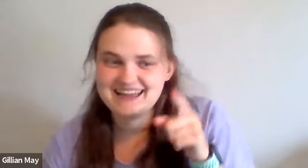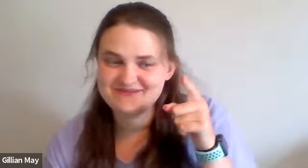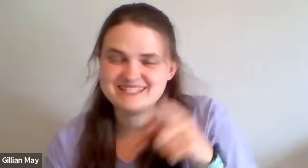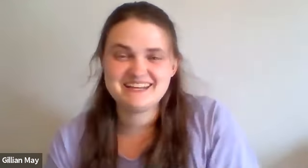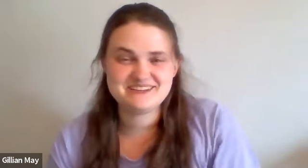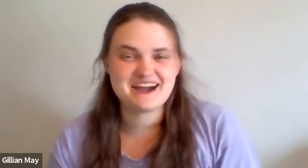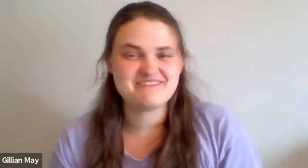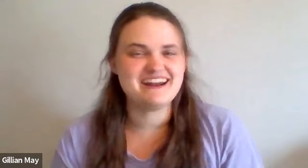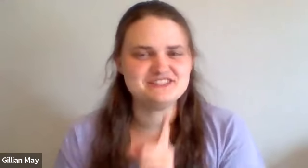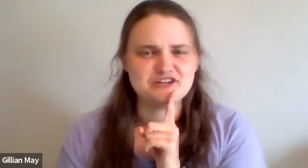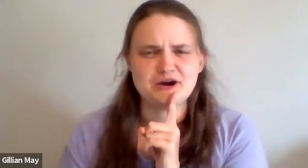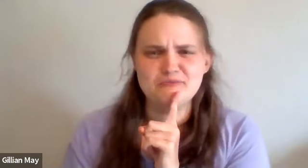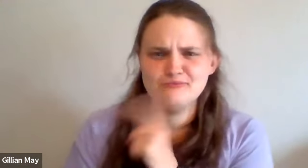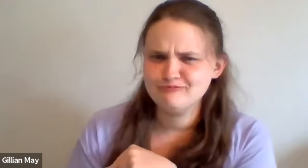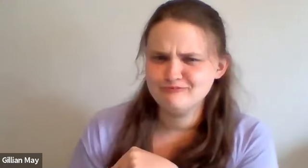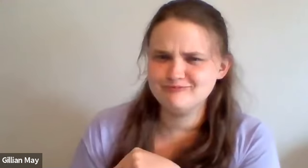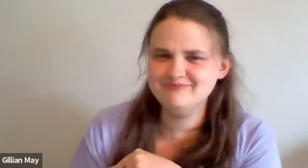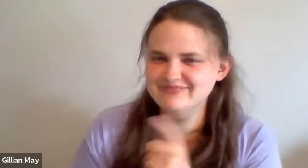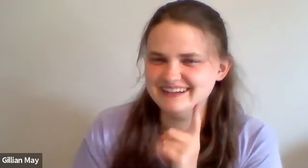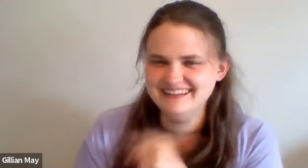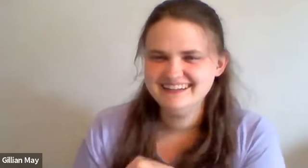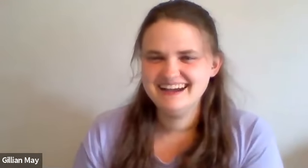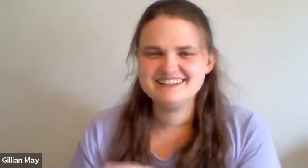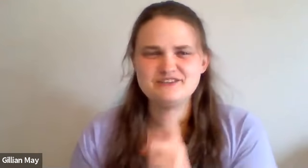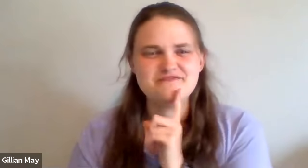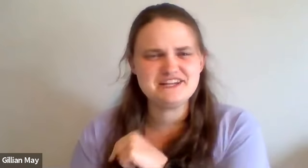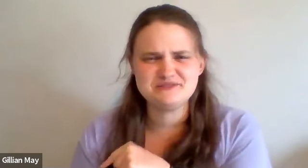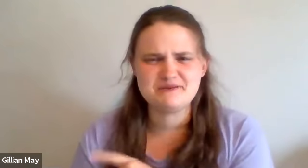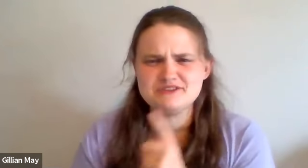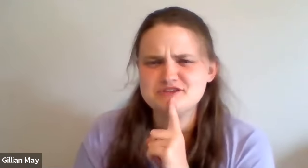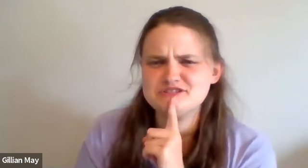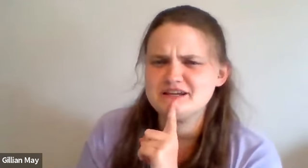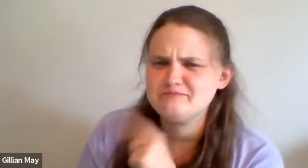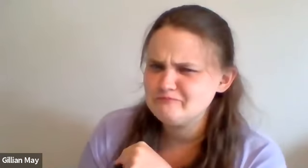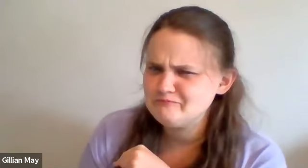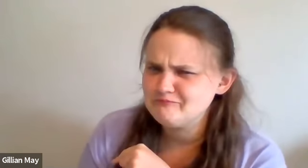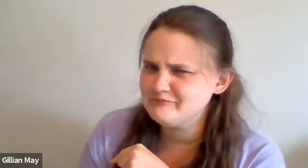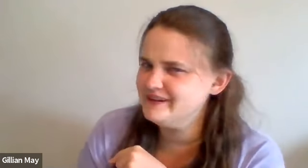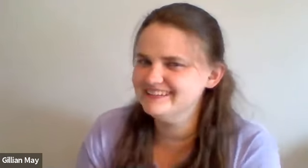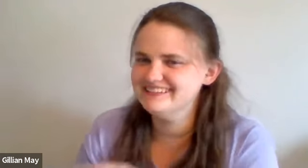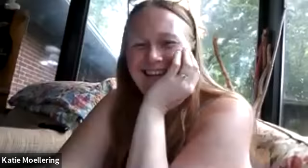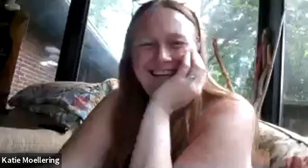And Miss Katie, you got it right. I saw you go. I saw the face you made with, she was just like,